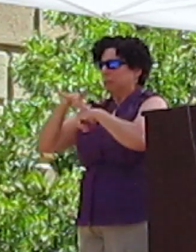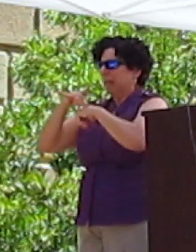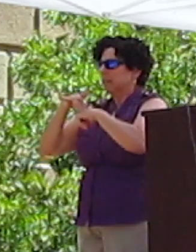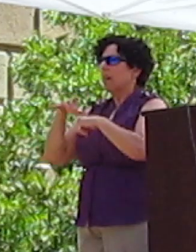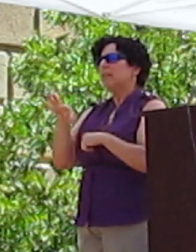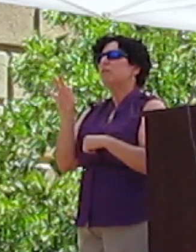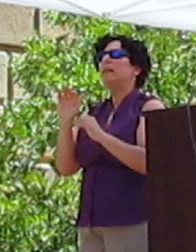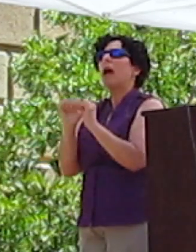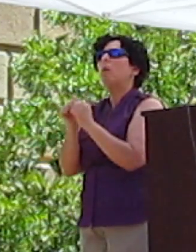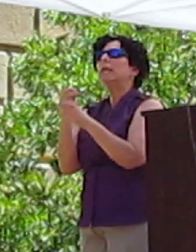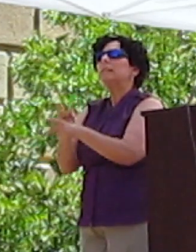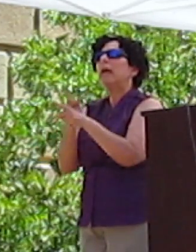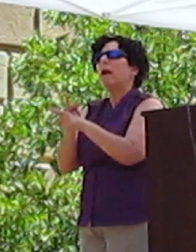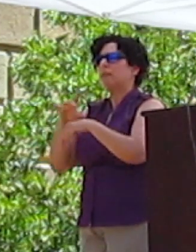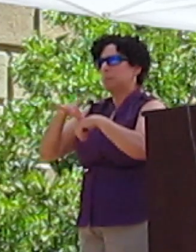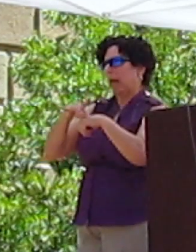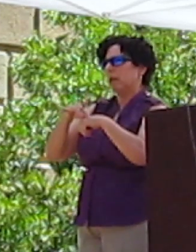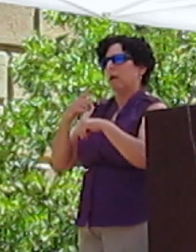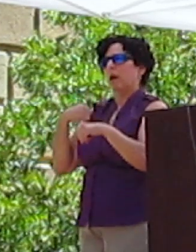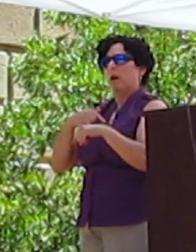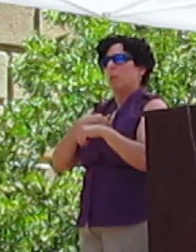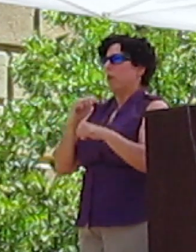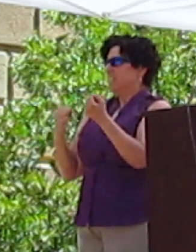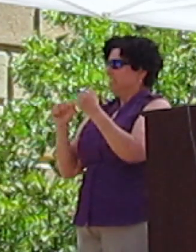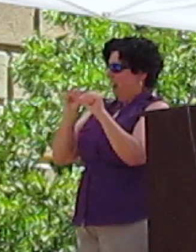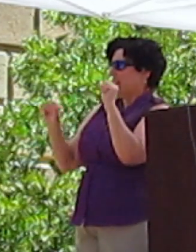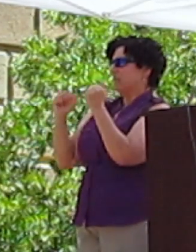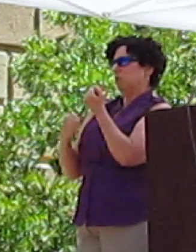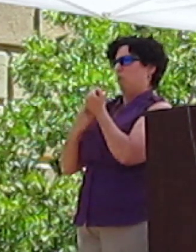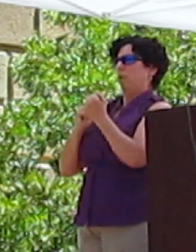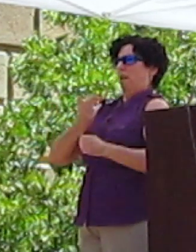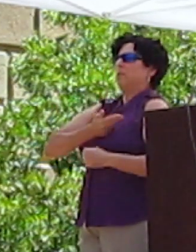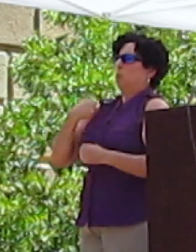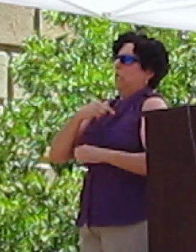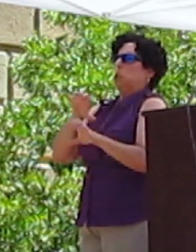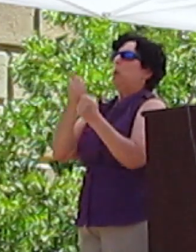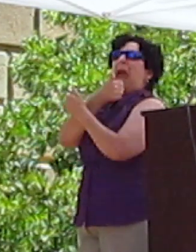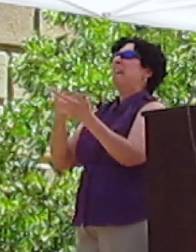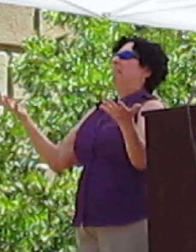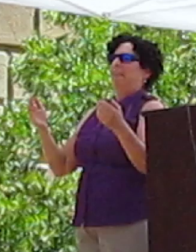of it as it is taking care of us? With science on our side, we can do anything.